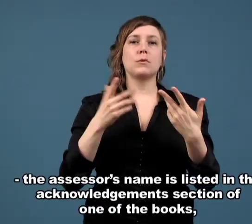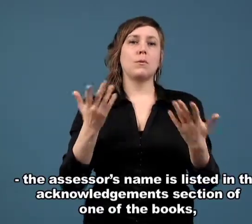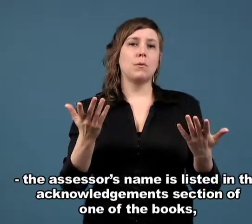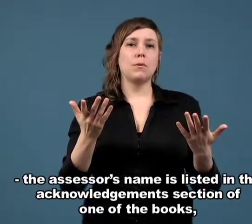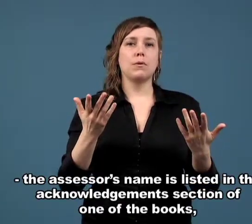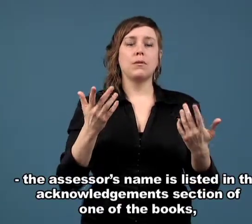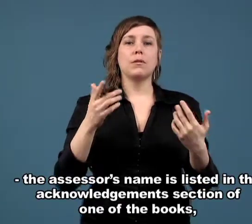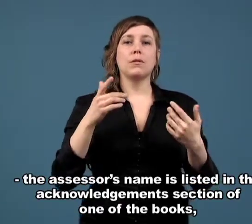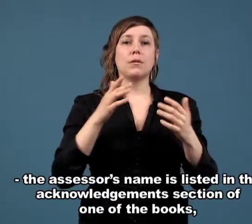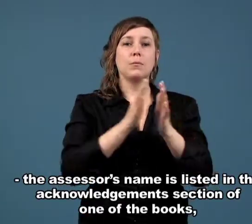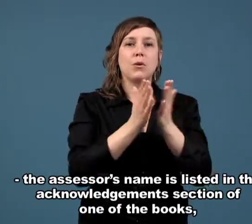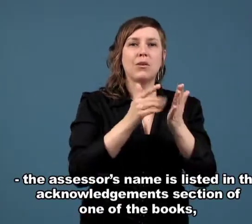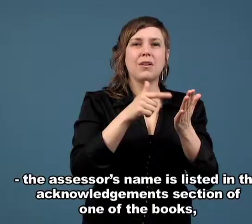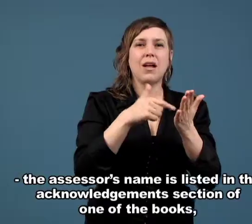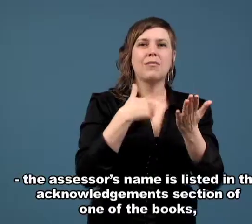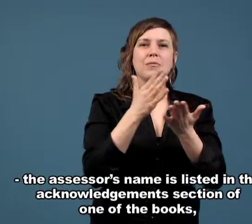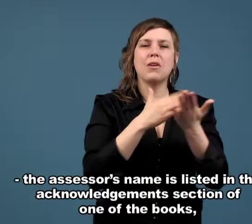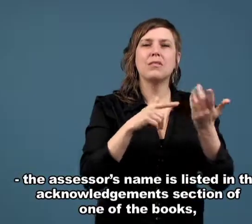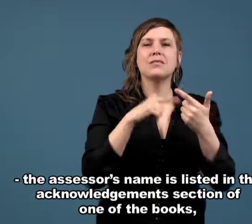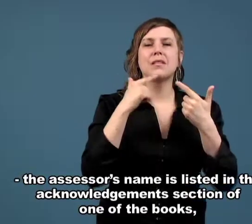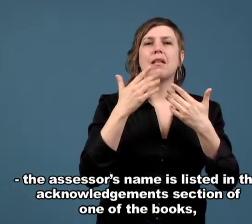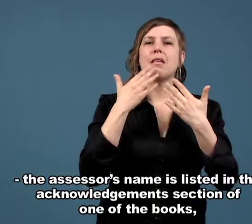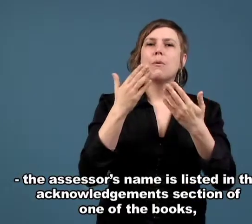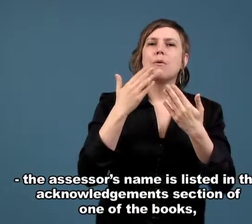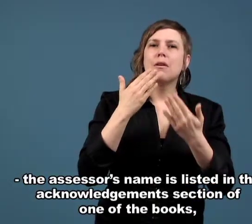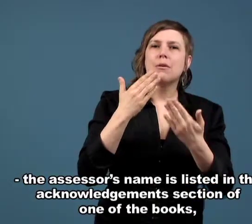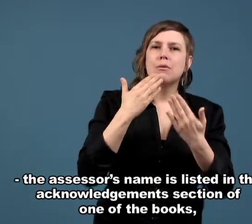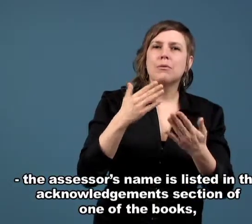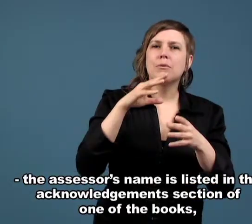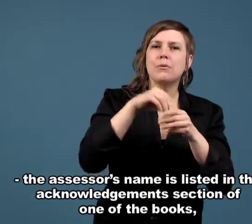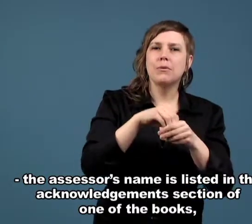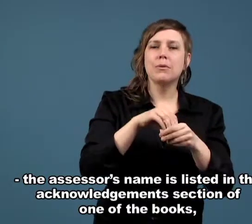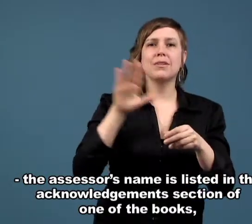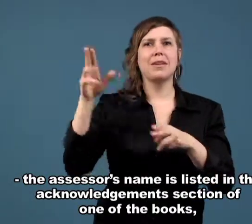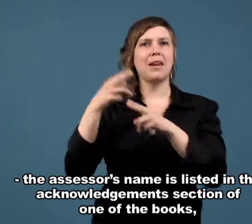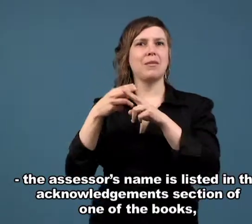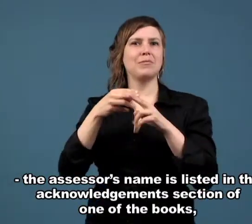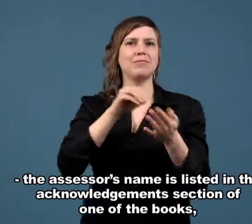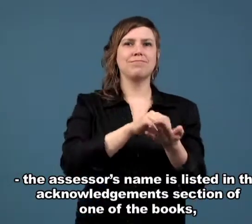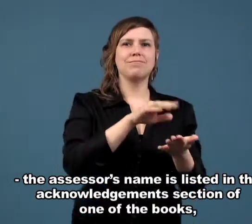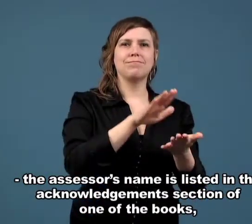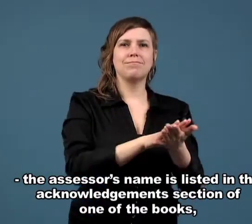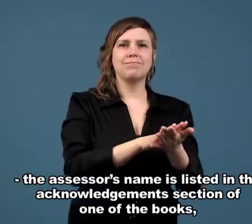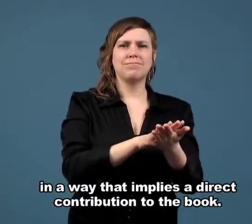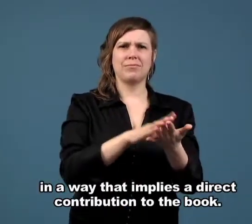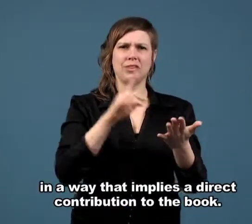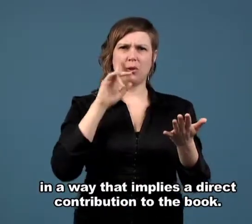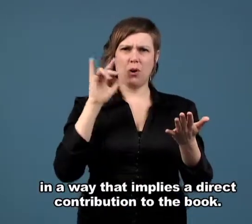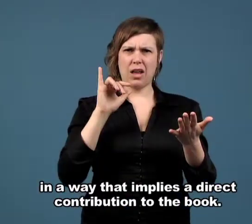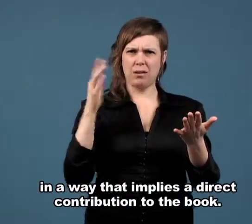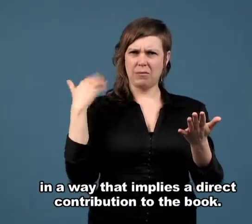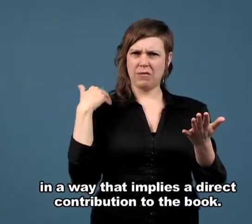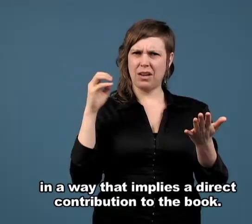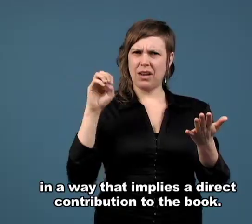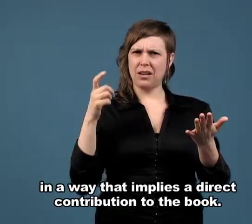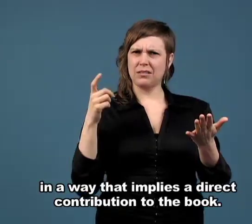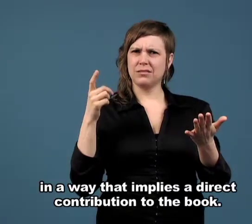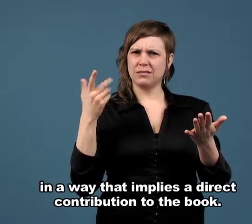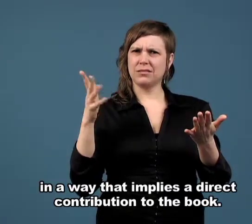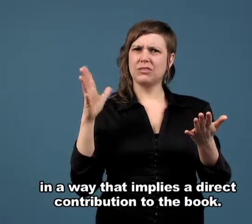the assessor's name is listed in the acknowledgments section of one of the books, in a way that implies a